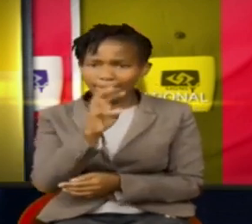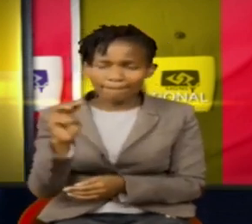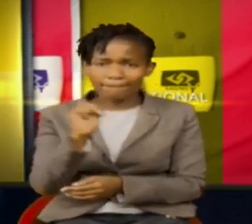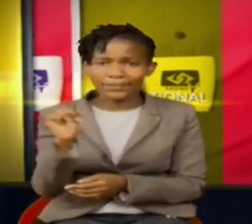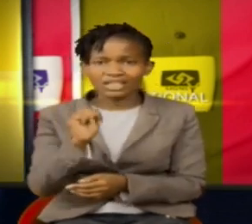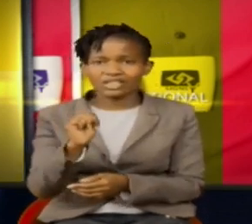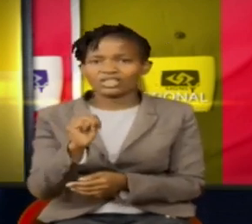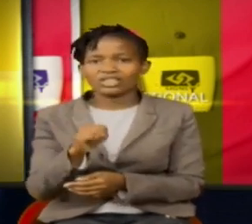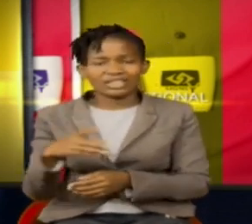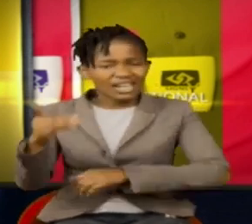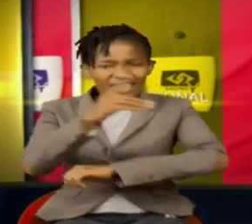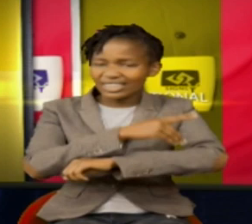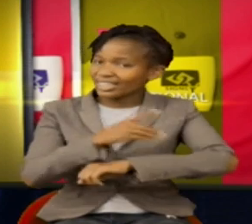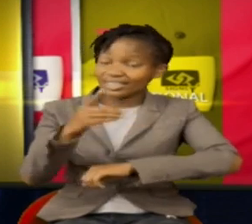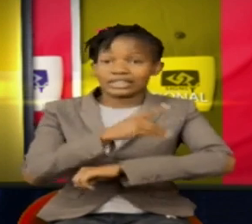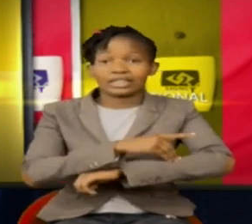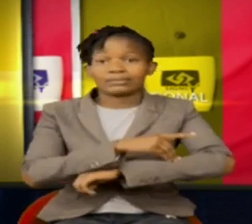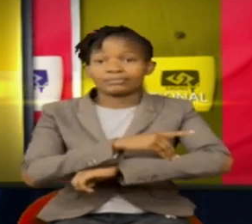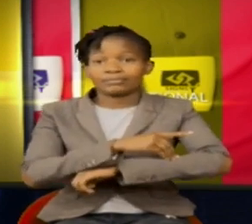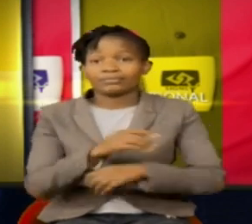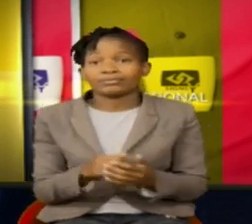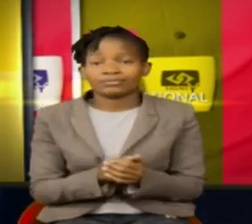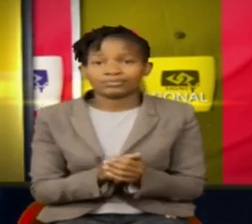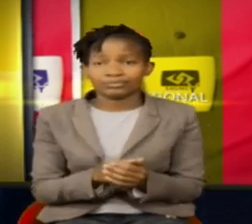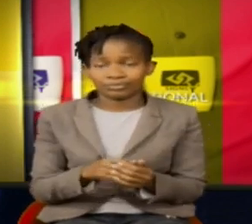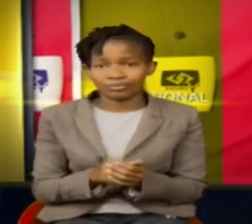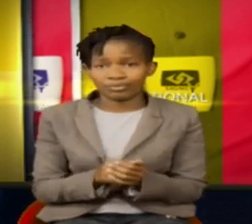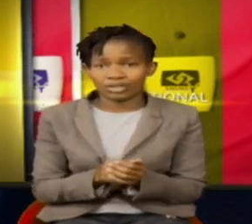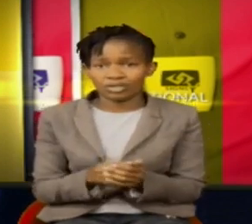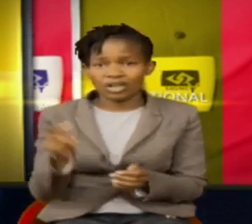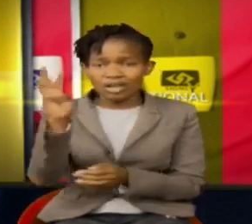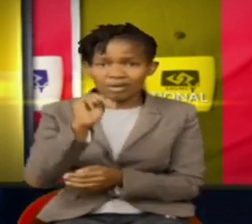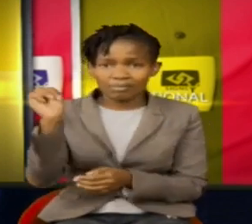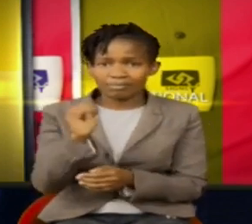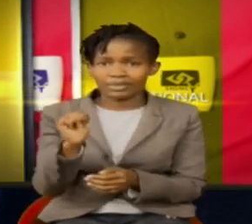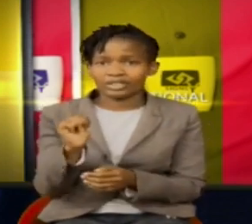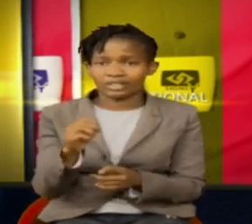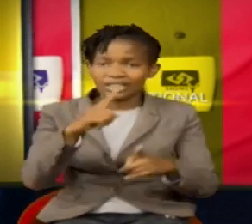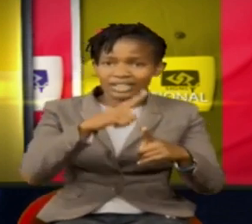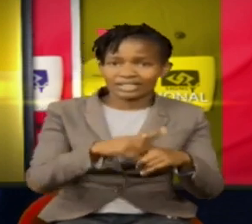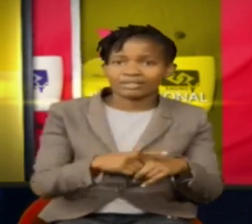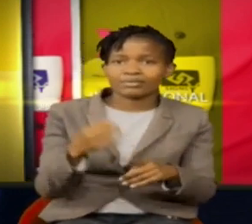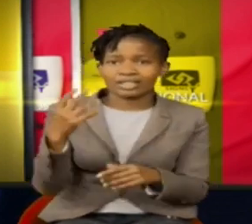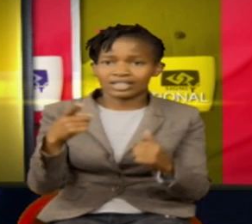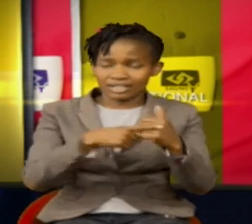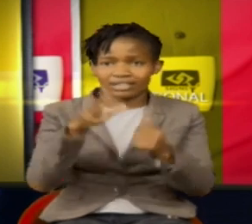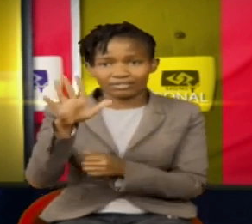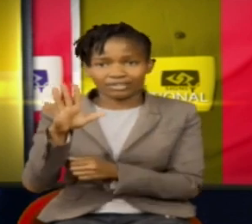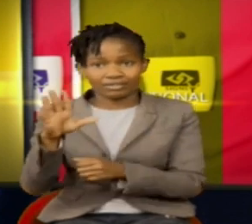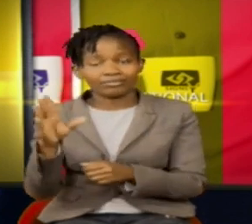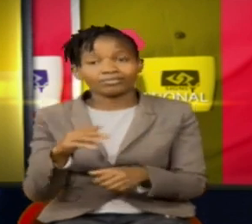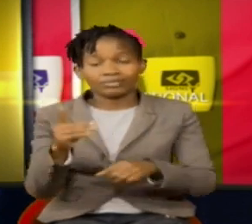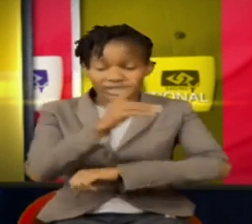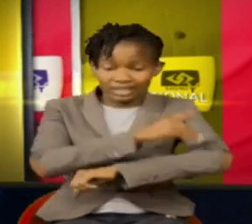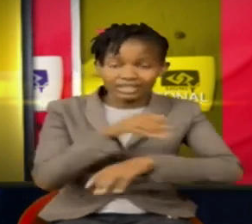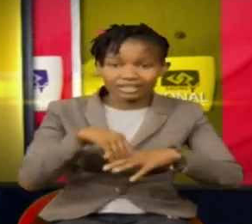documented daily. Daily. Daily. Oh, so just do a million times 365 days in a year. That's a problem, Kansas. And if you look at teenage